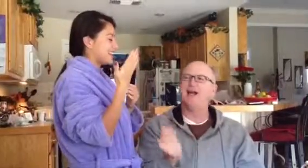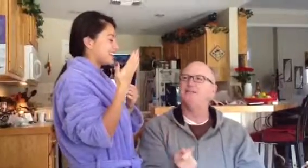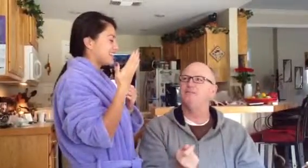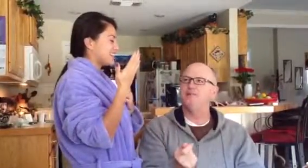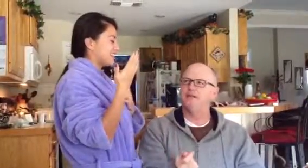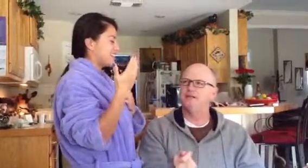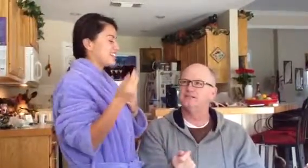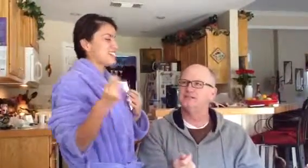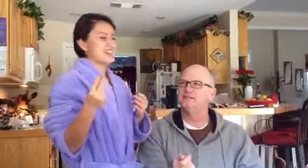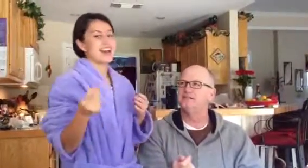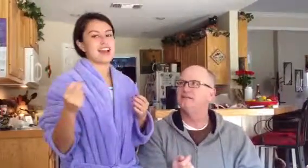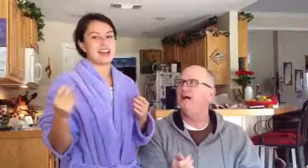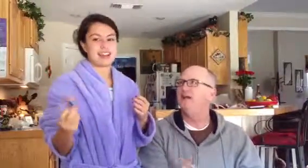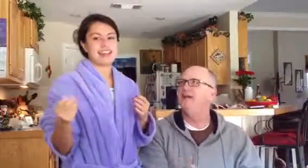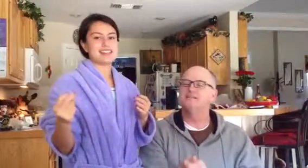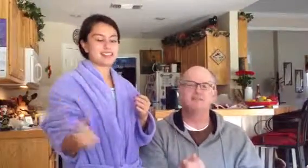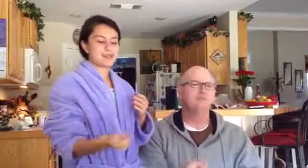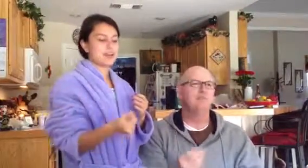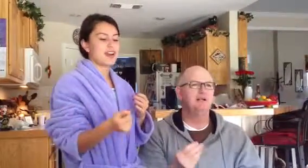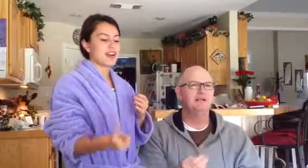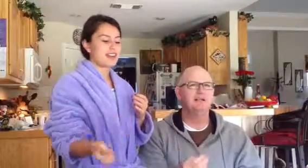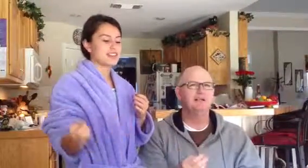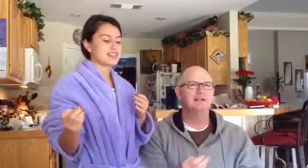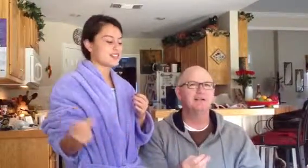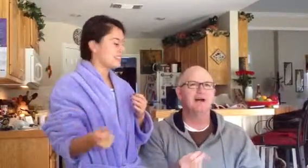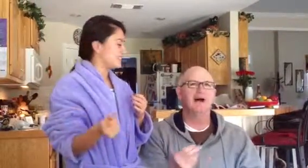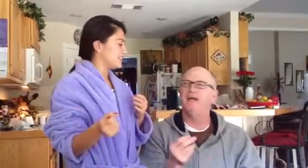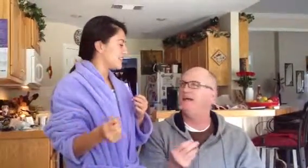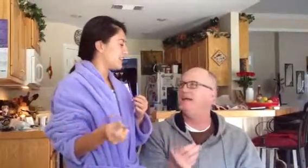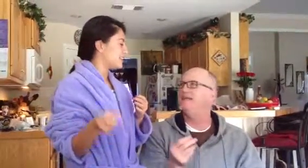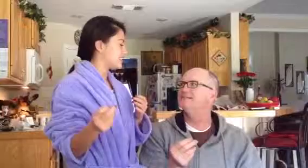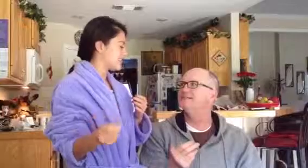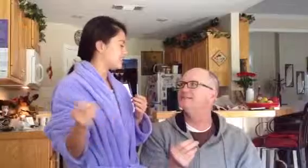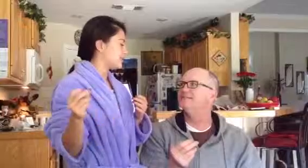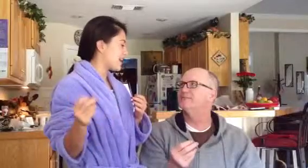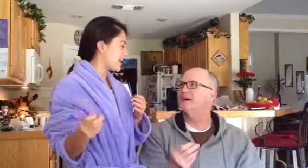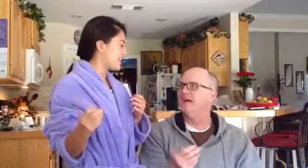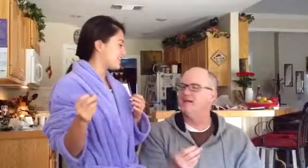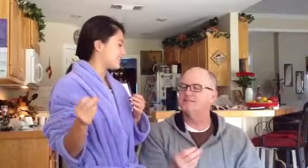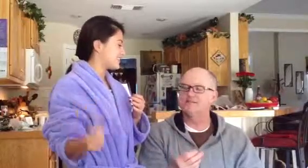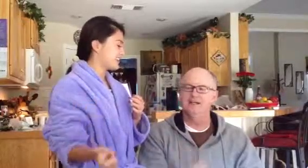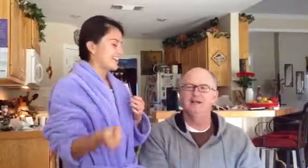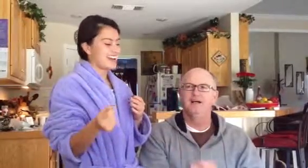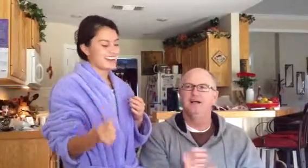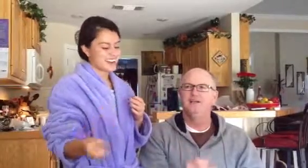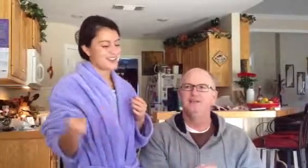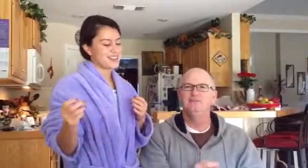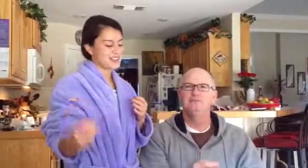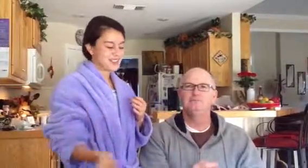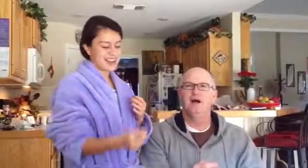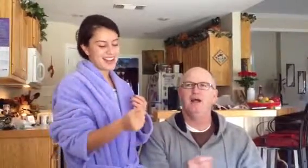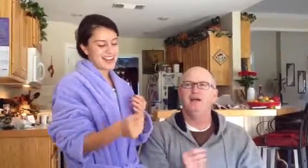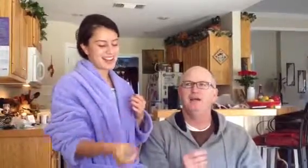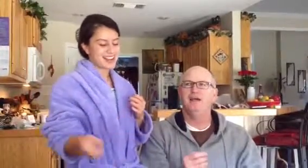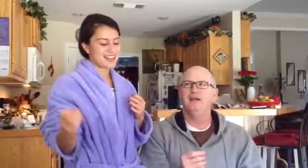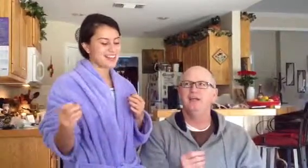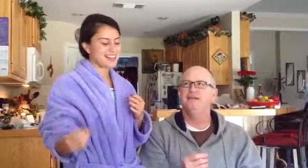I ate some bugs, I ate some grass, I ate some grass, I used my hand